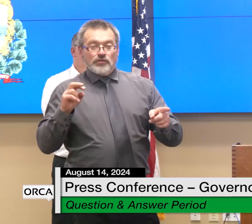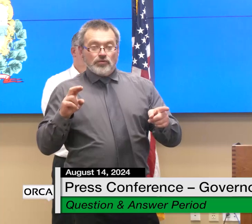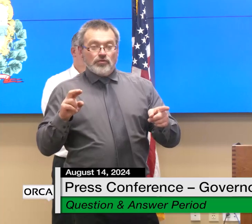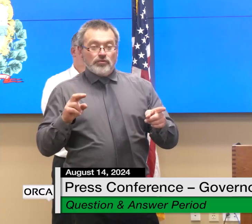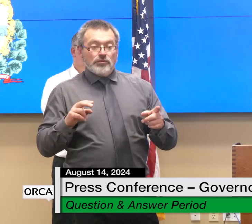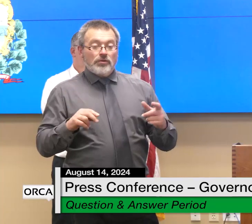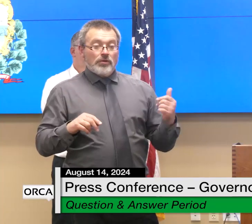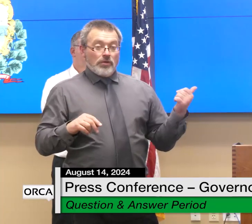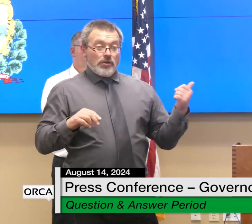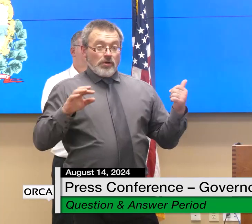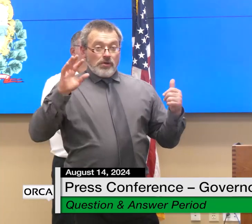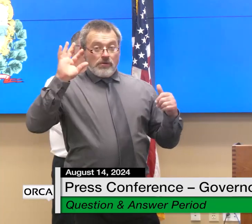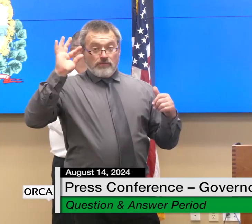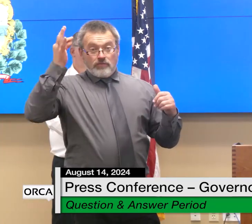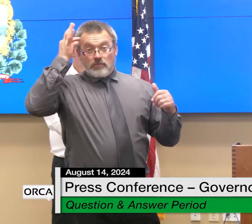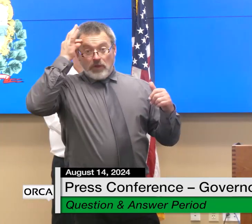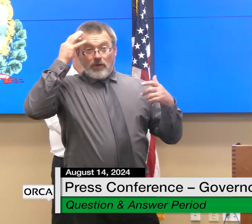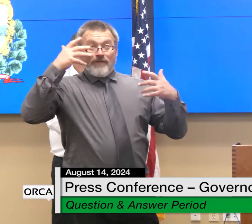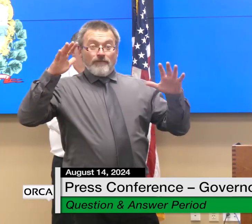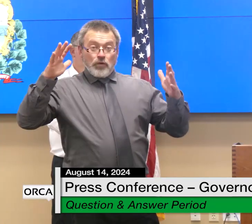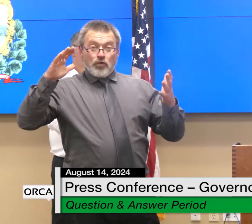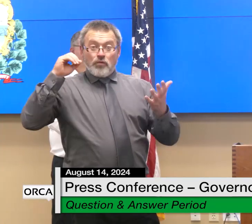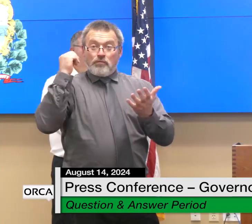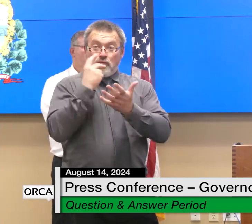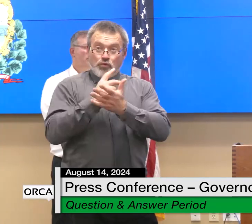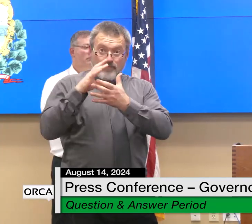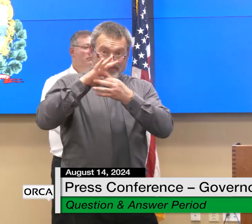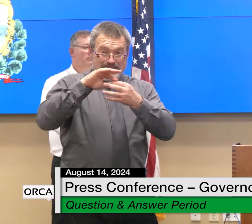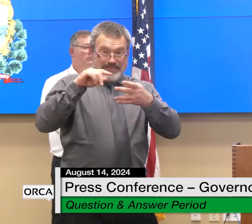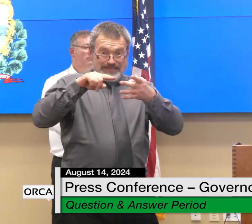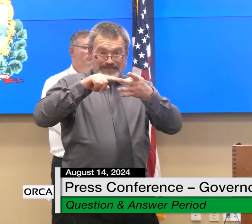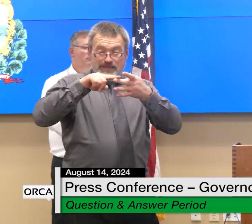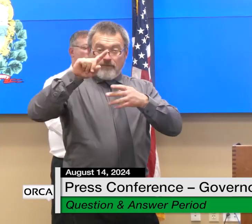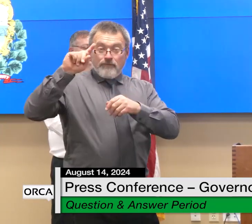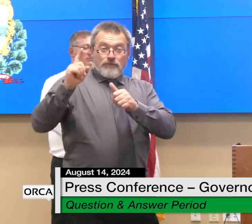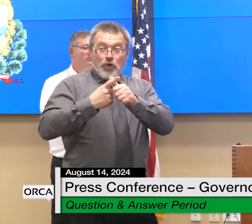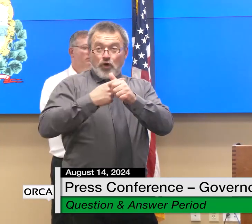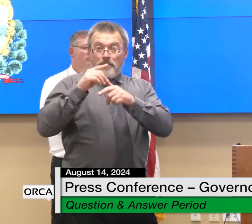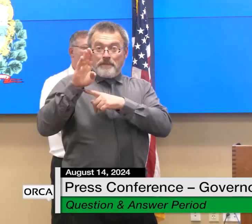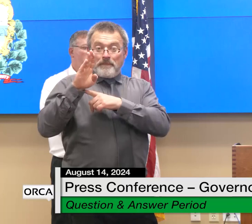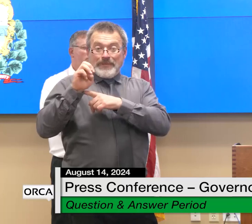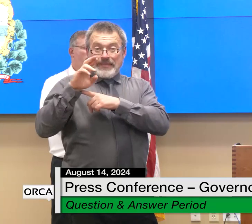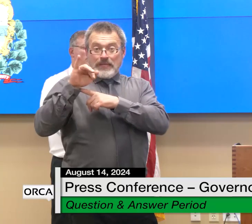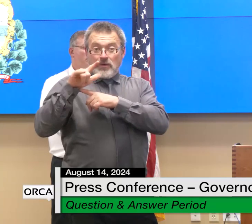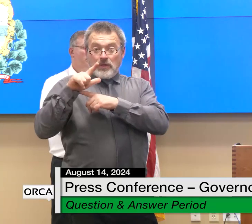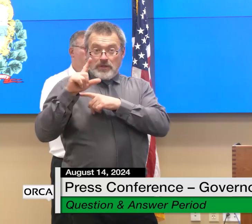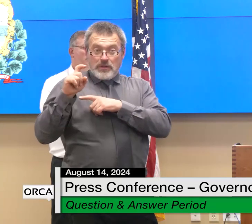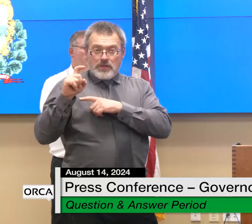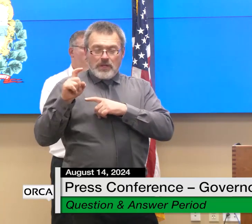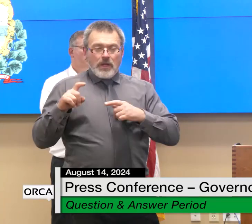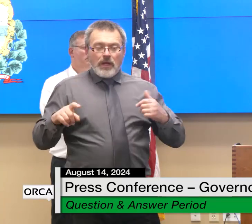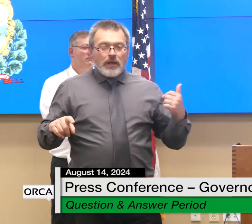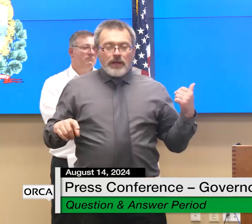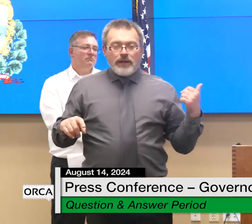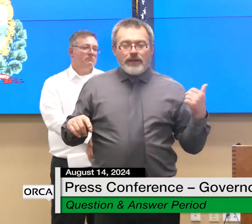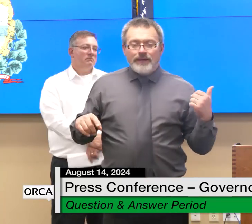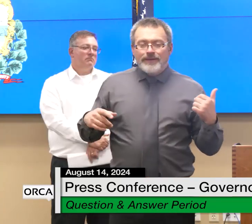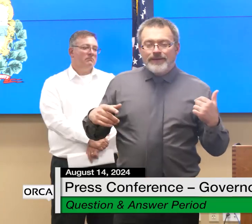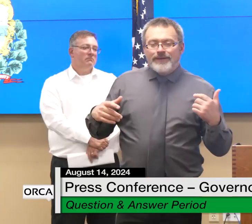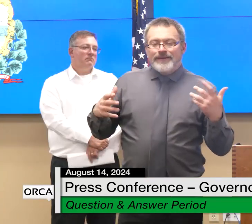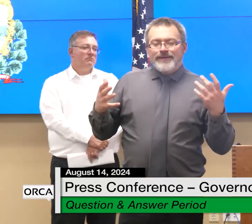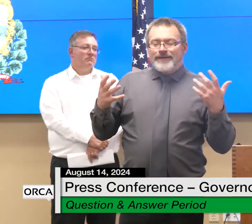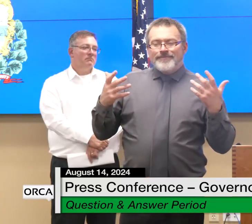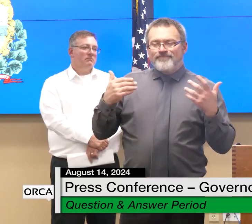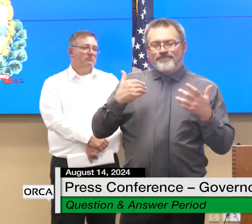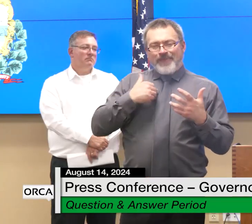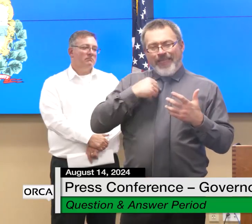of flooding in July, didn't they? It's a little bit more complicated, all the declarations and the state of